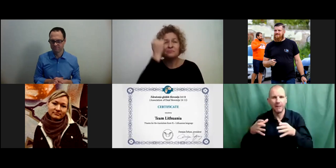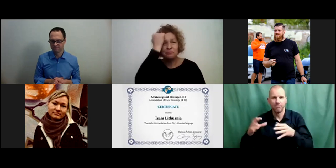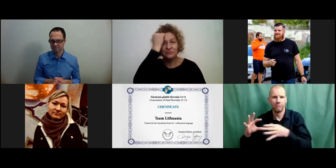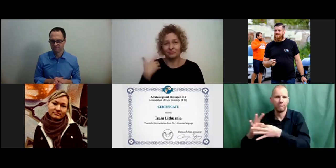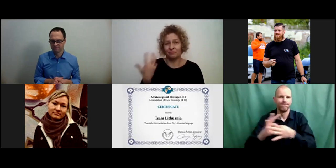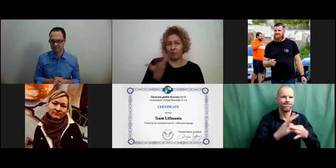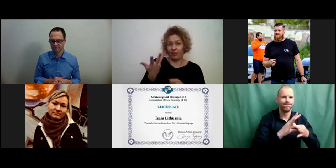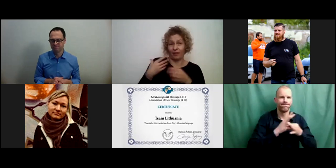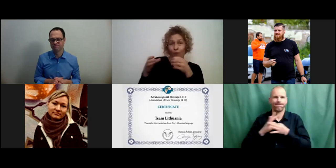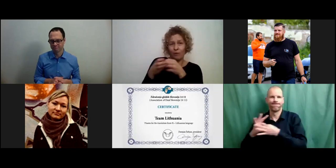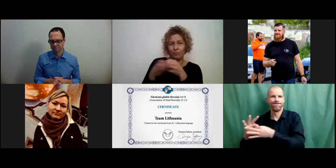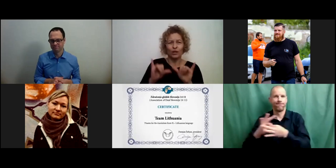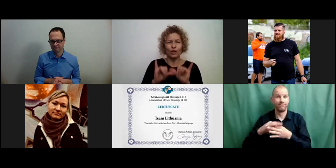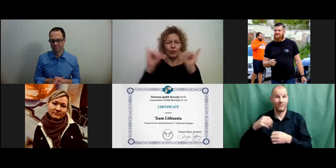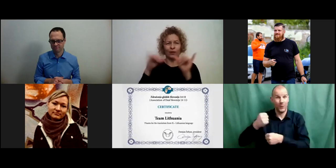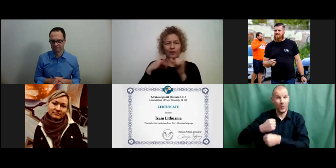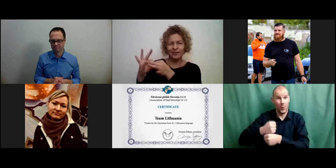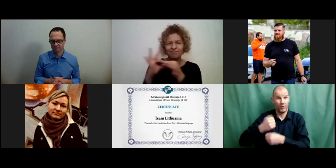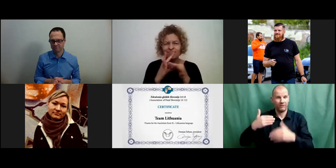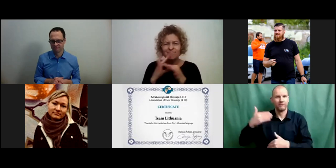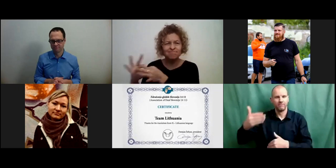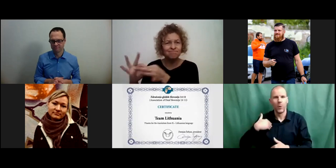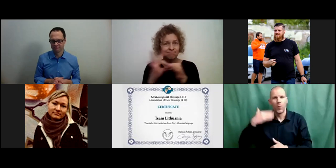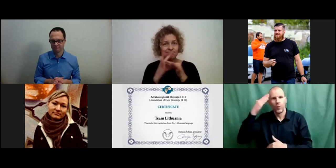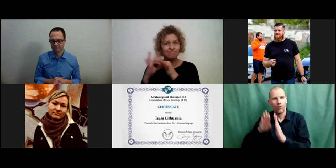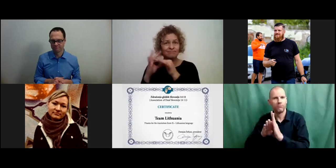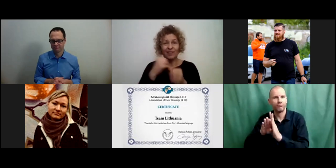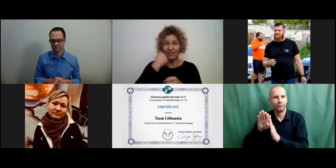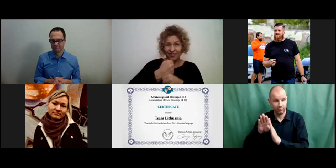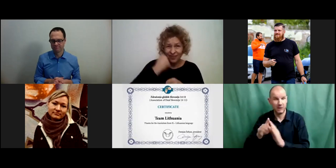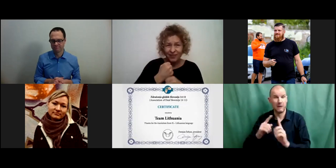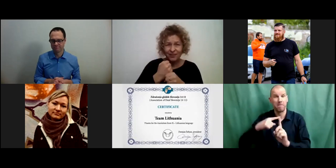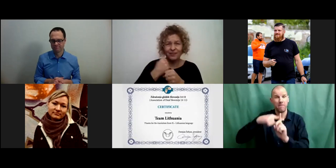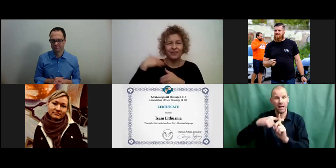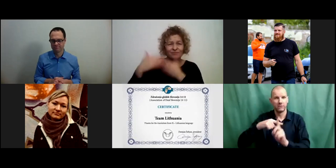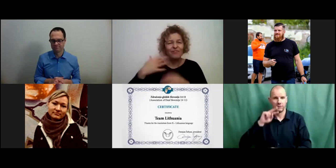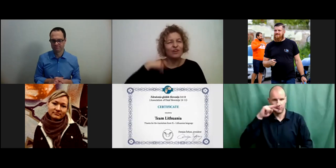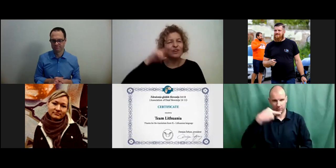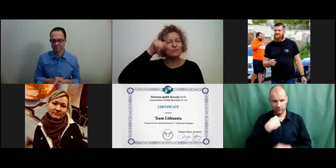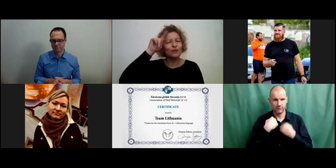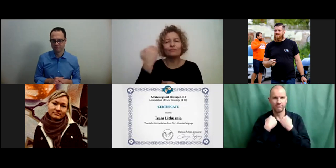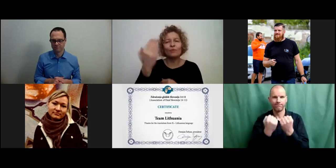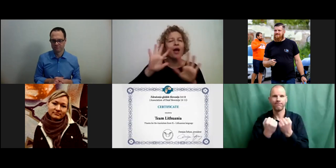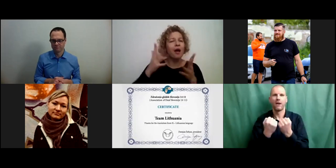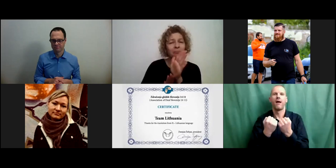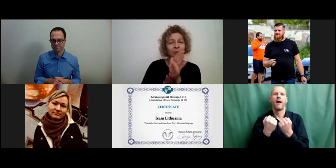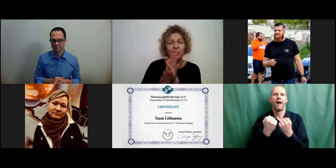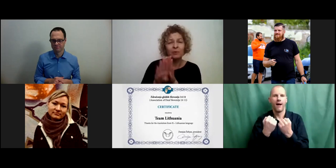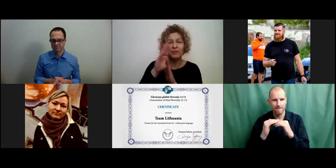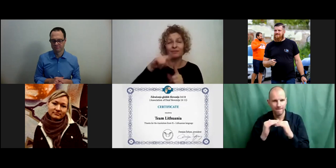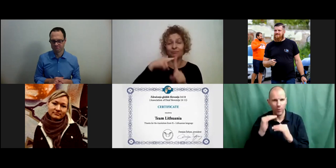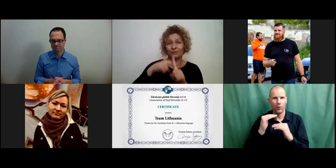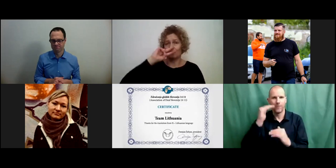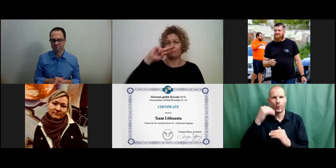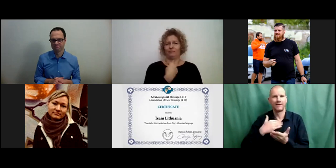of us have really become a close-knit team. And we hope to develop this further